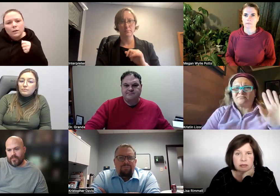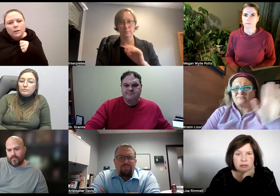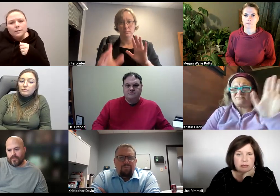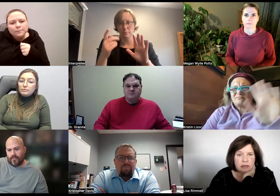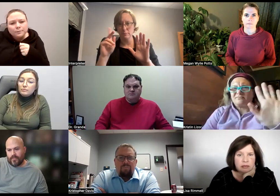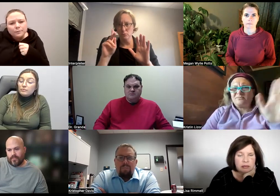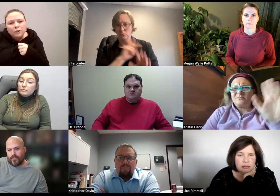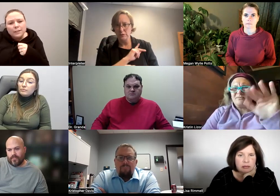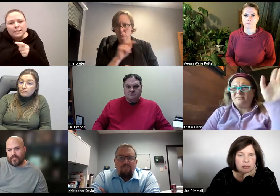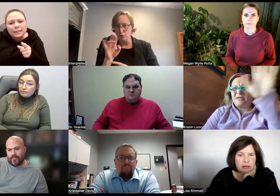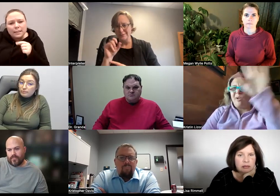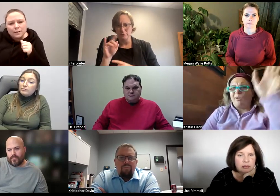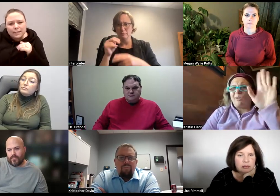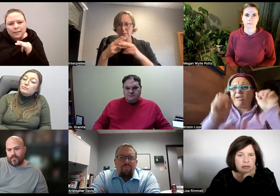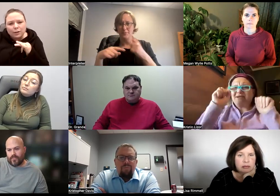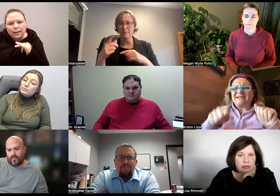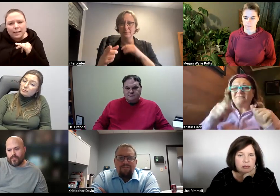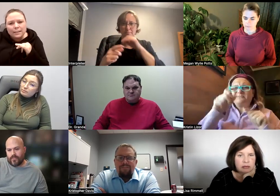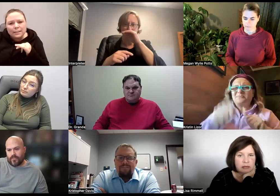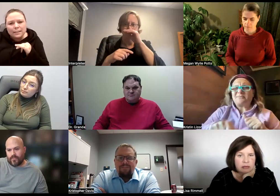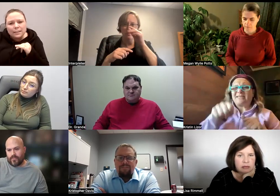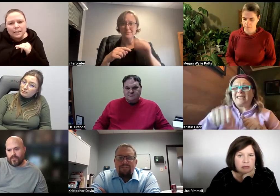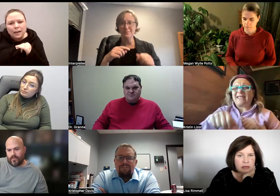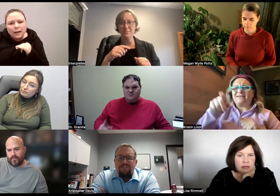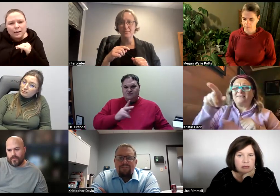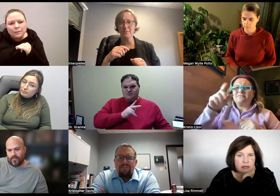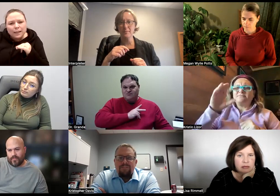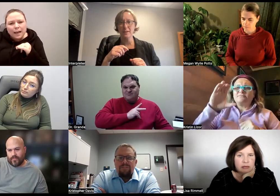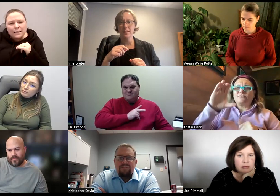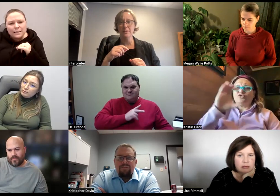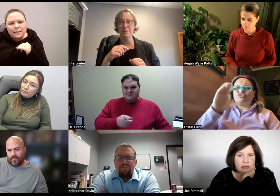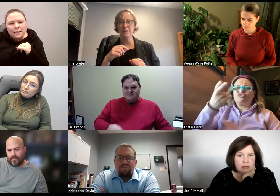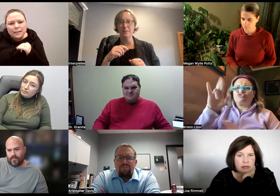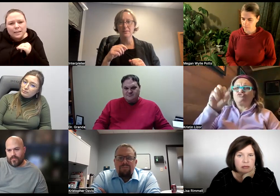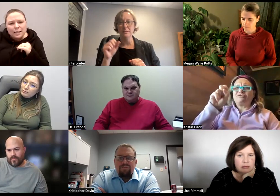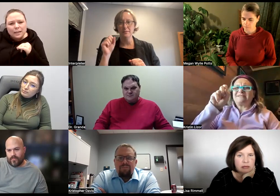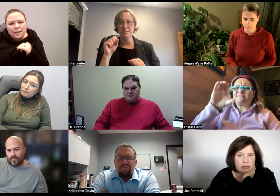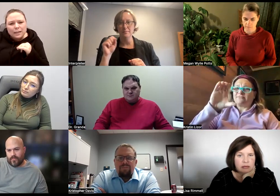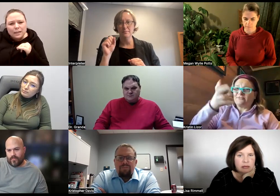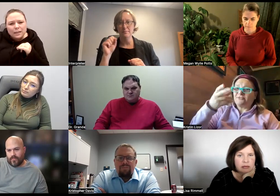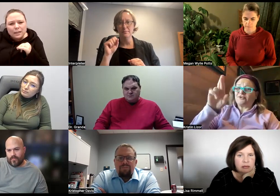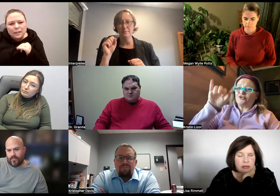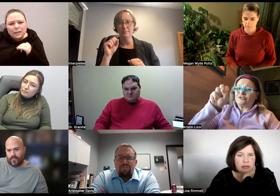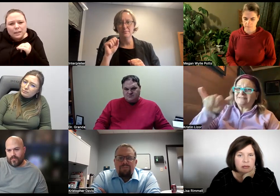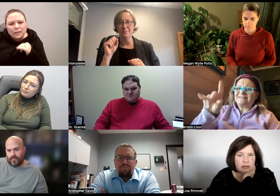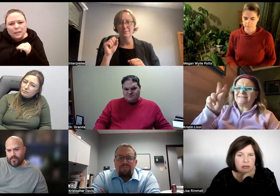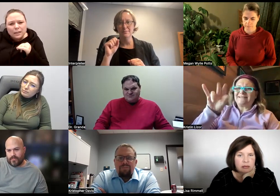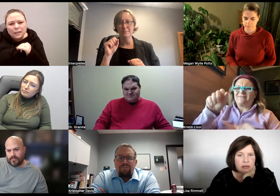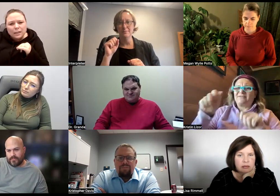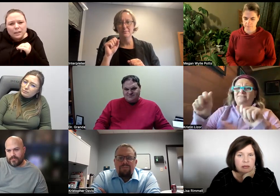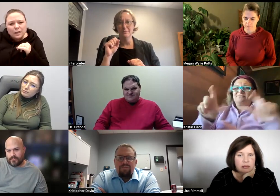now. Kristen is raising her hand. Yes.